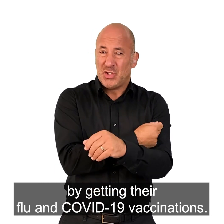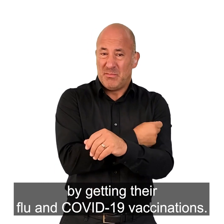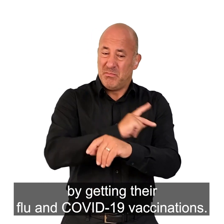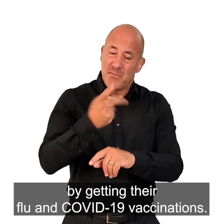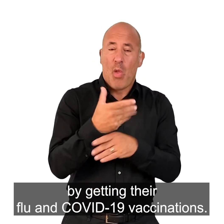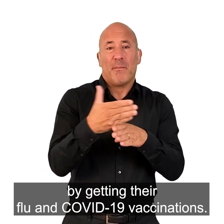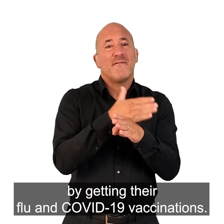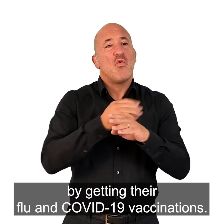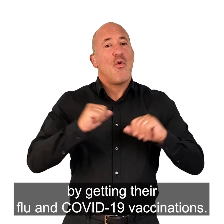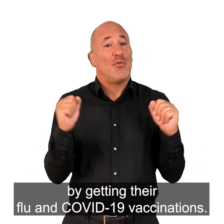vaccinations.